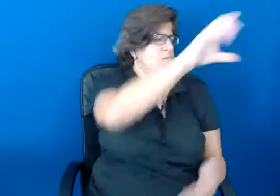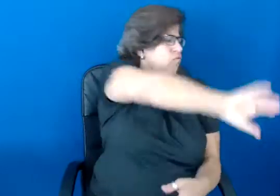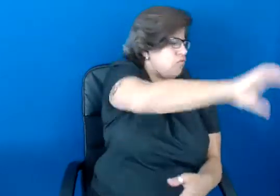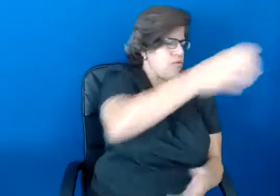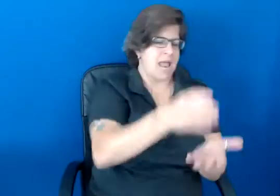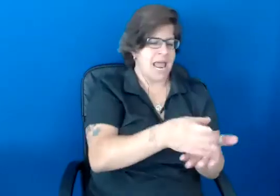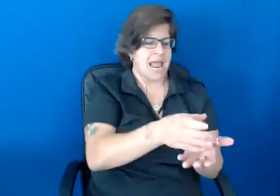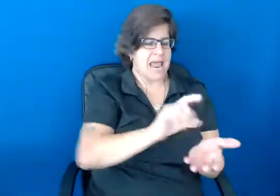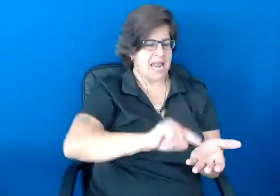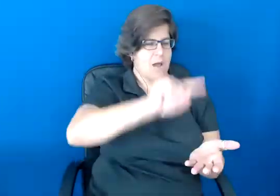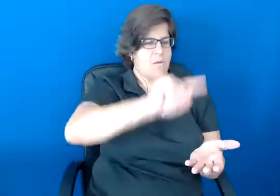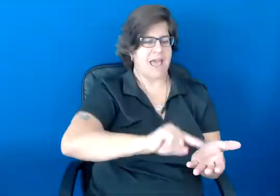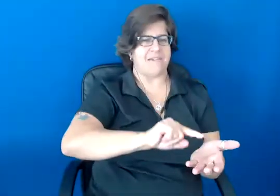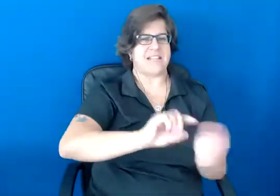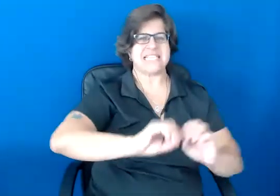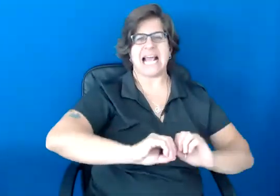now we have that clear